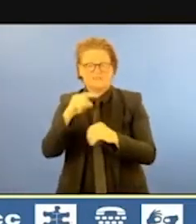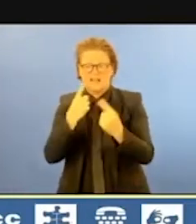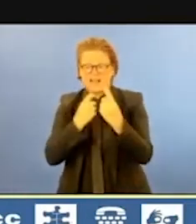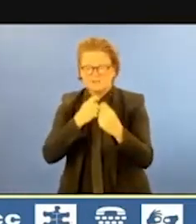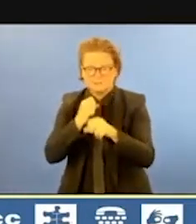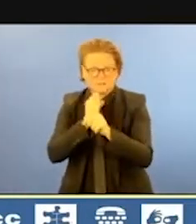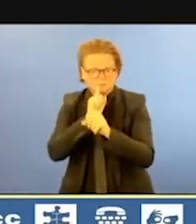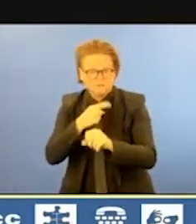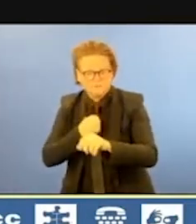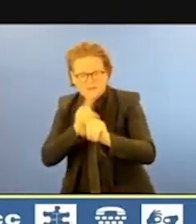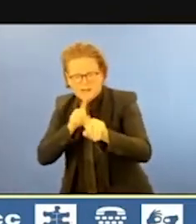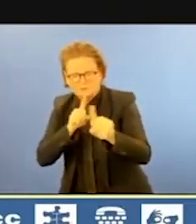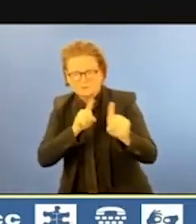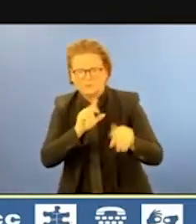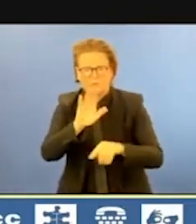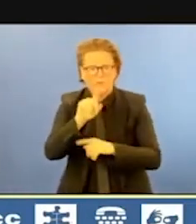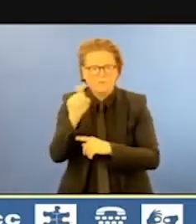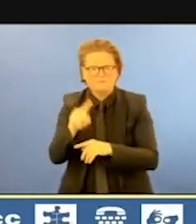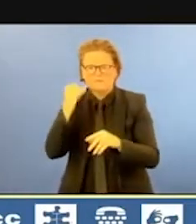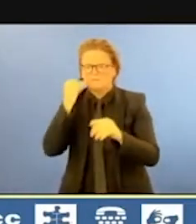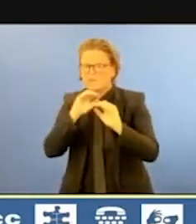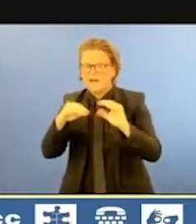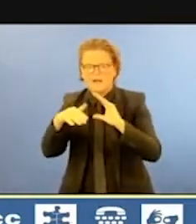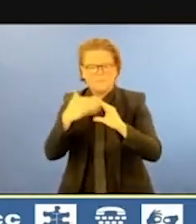our phone number is